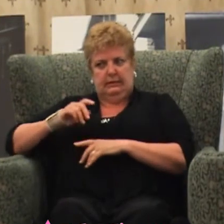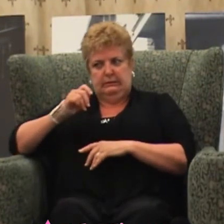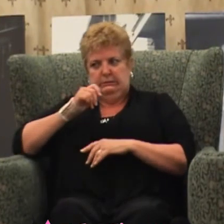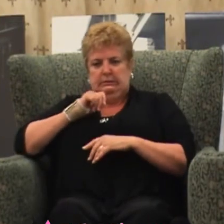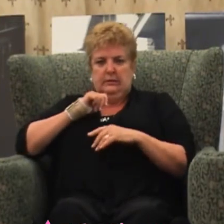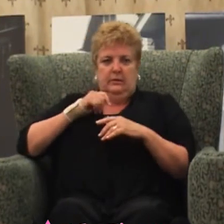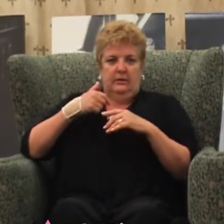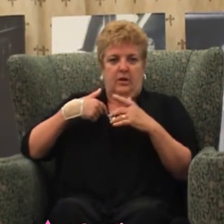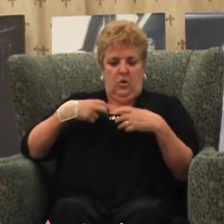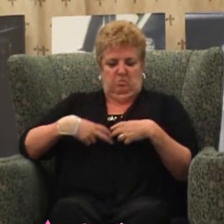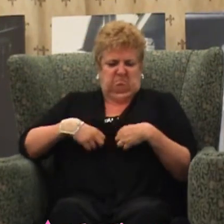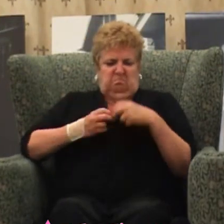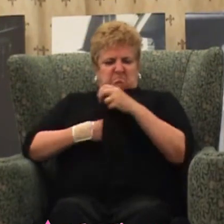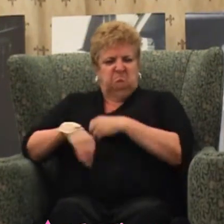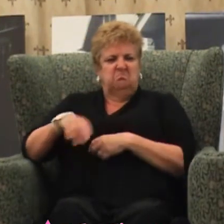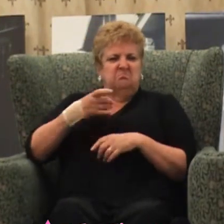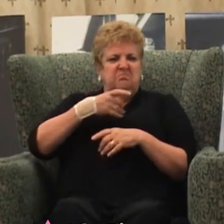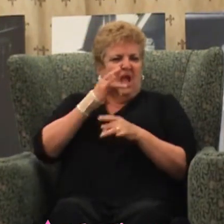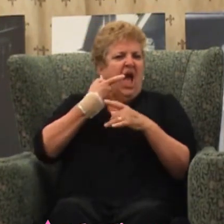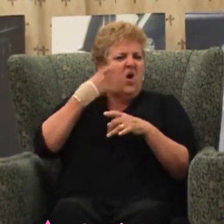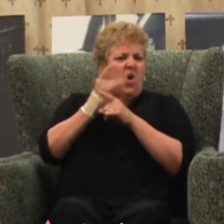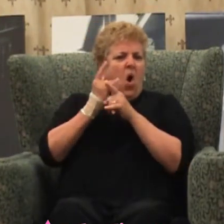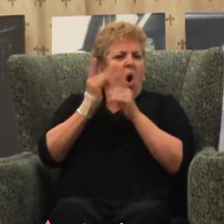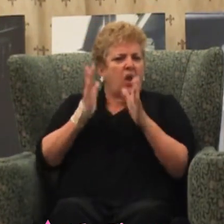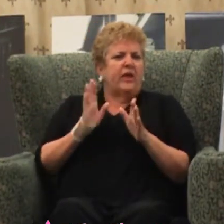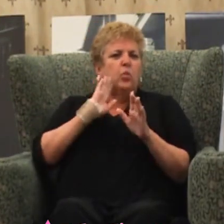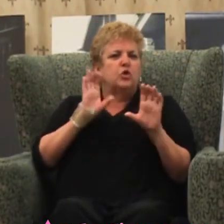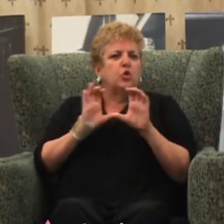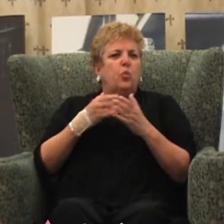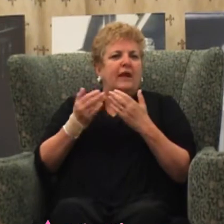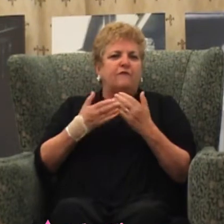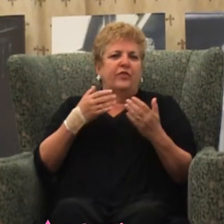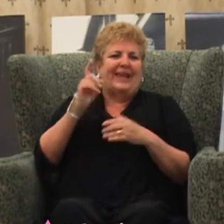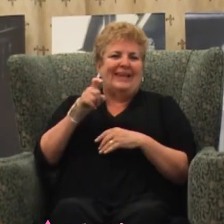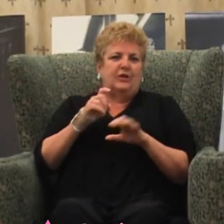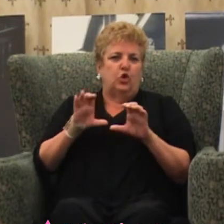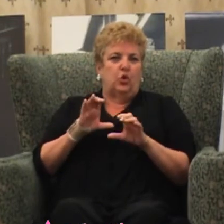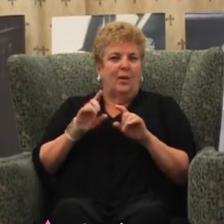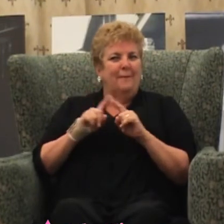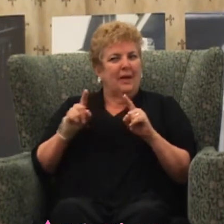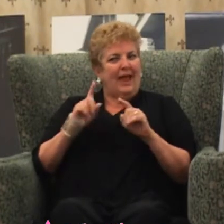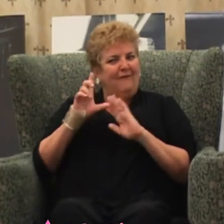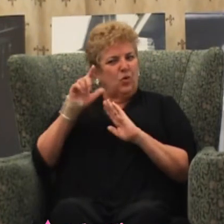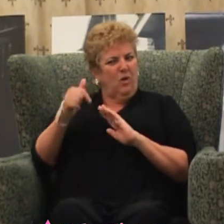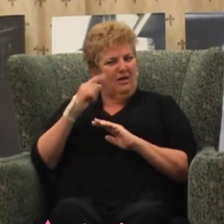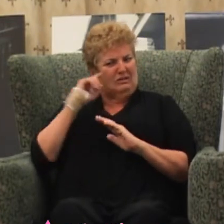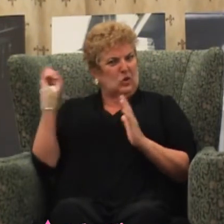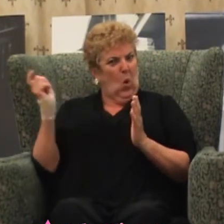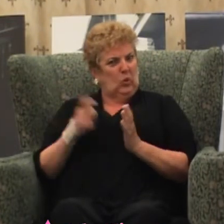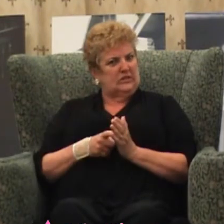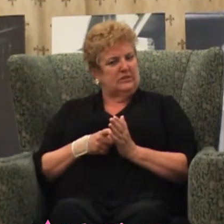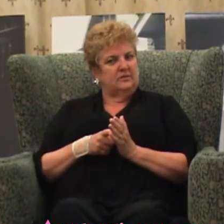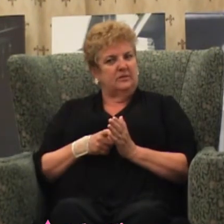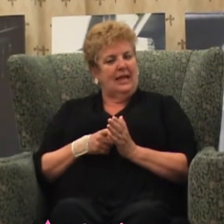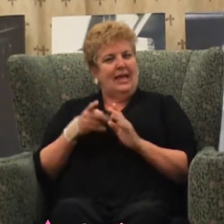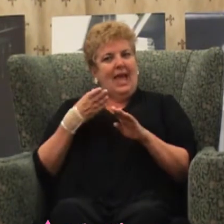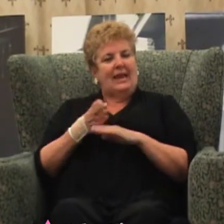alcoholic will jump over to whatever hurdle necessary. But after a while, you can't not notice it. And after 2 weeks of this, I was on the way to work one